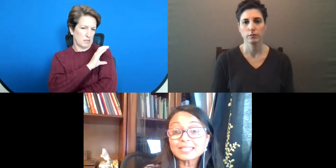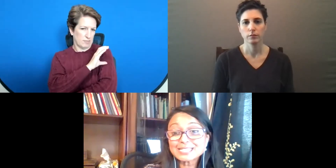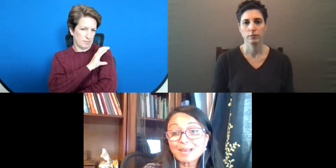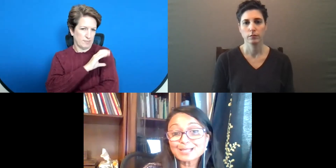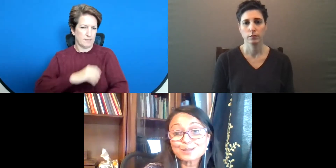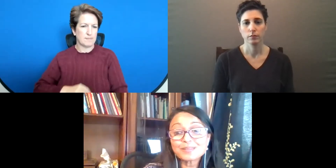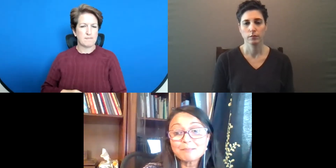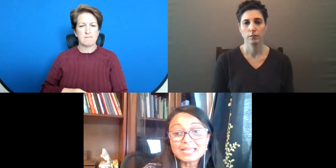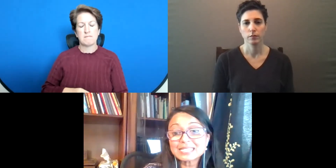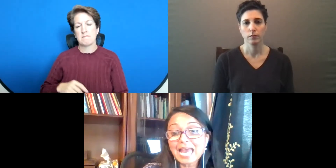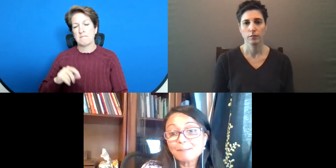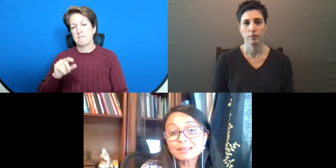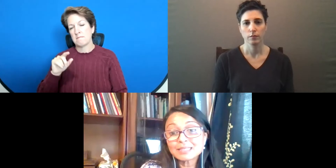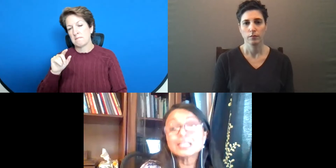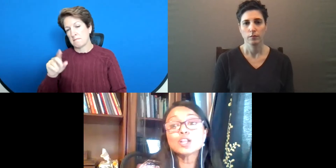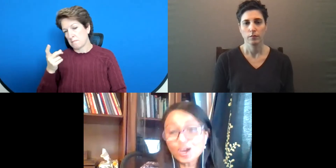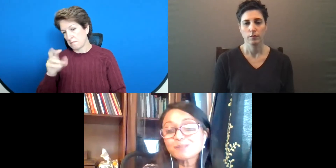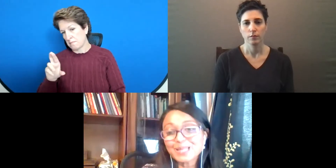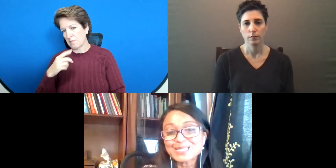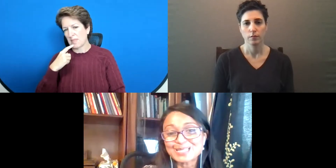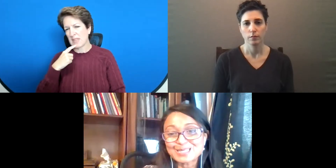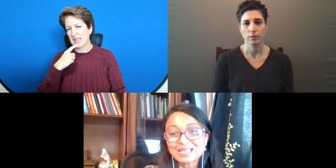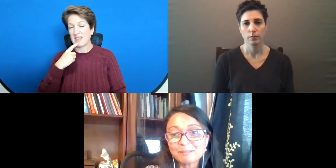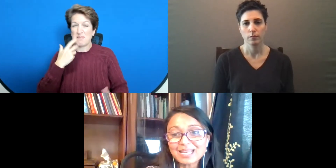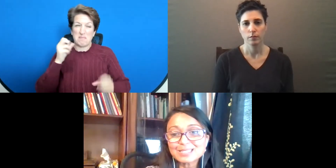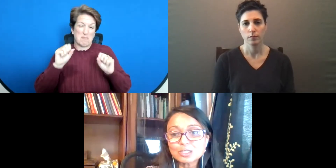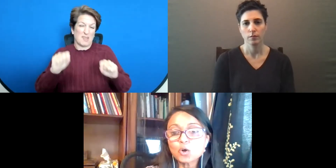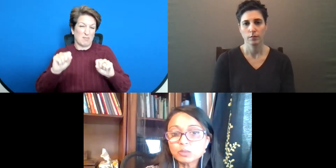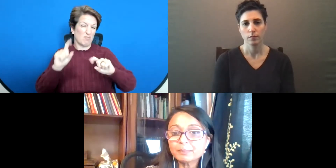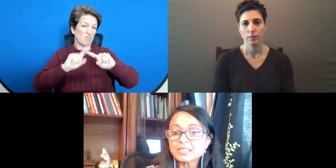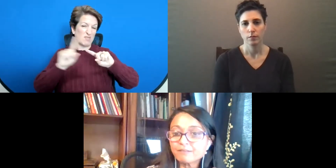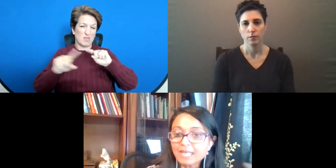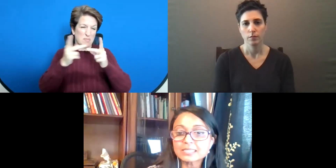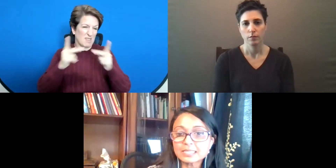I think you can expect they might happen in a lot of places